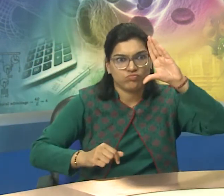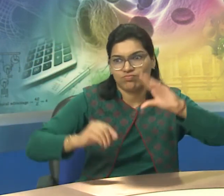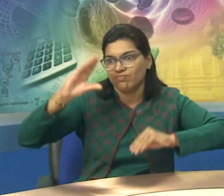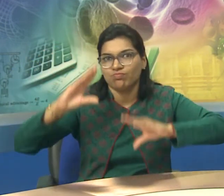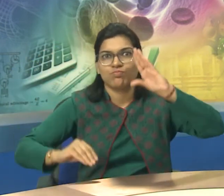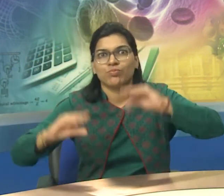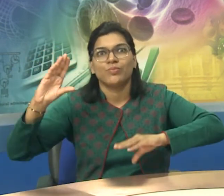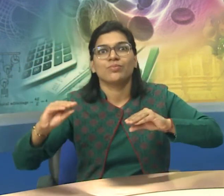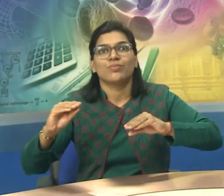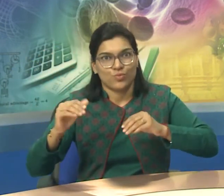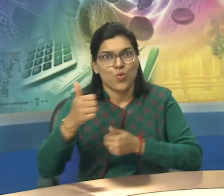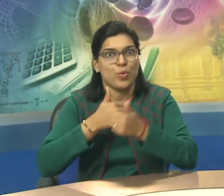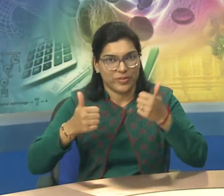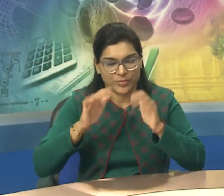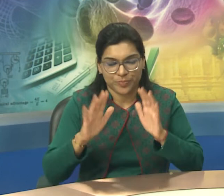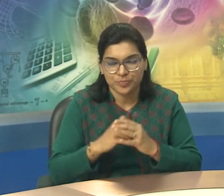for capital funds.